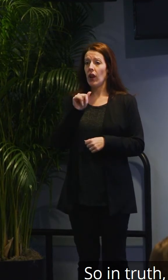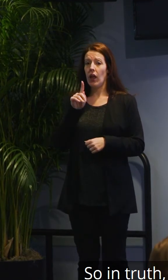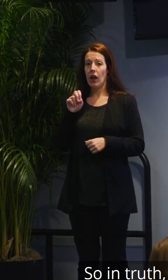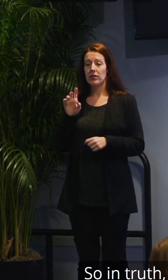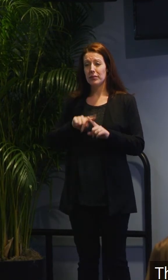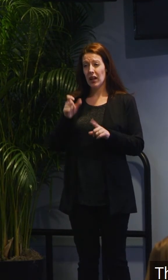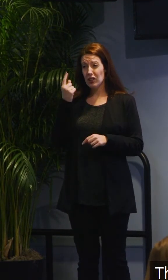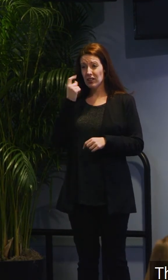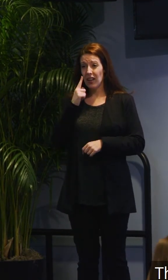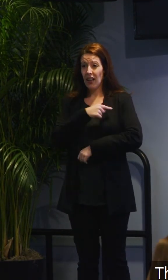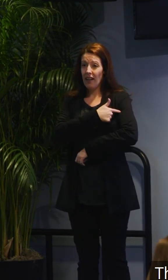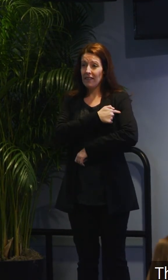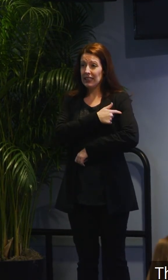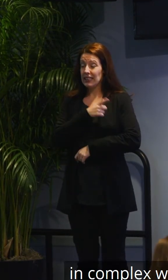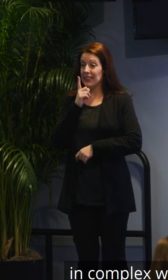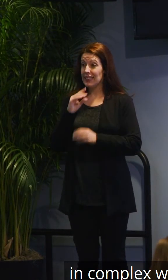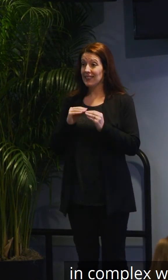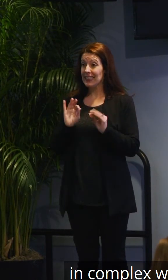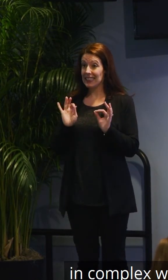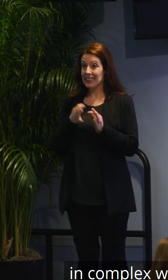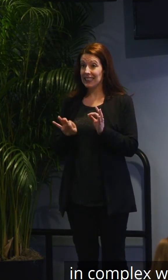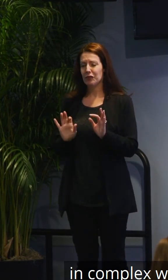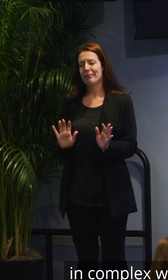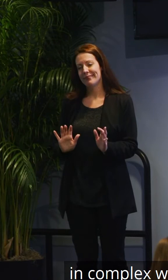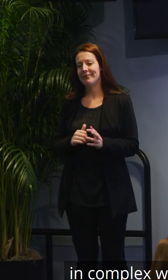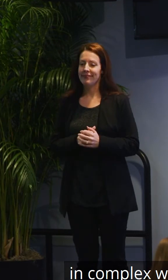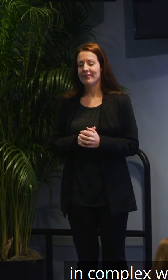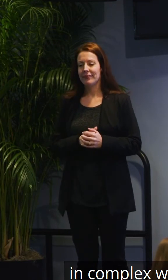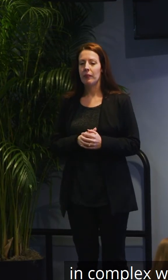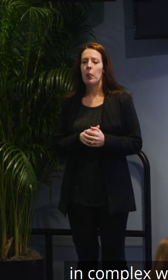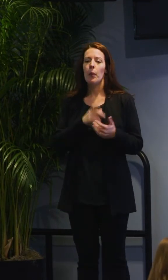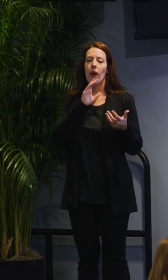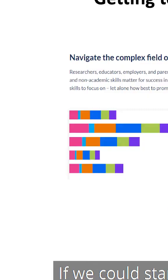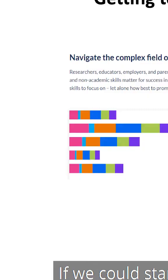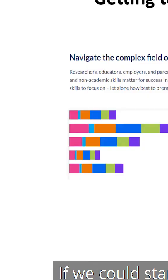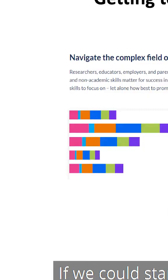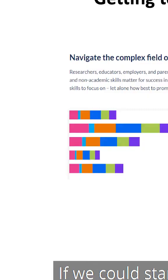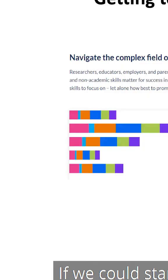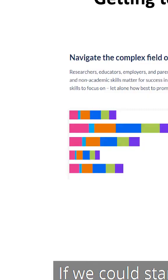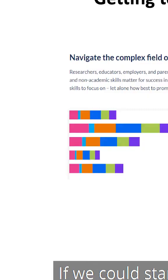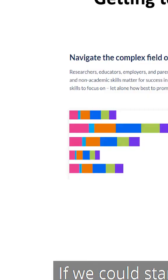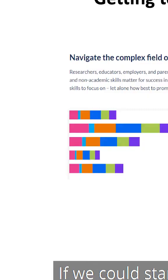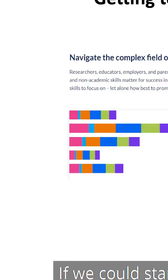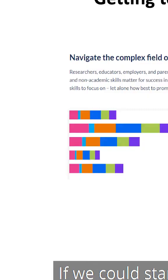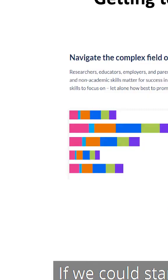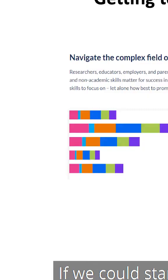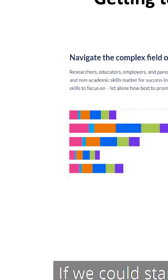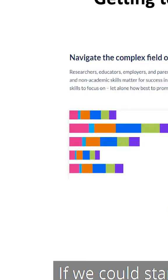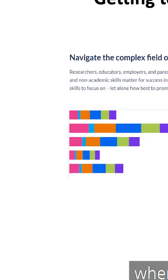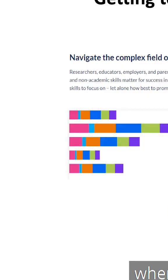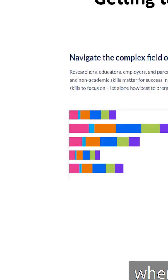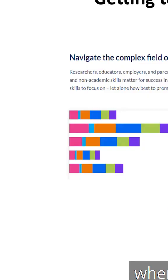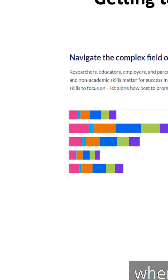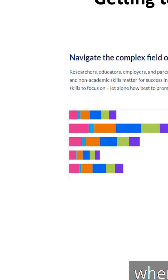like a vaccine. The parts go together in complex ways, and those are likely to vary. If we could start by saying, where are the